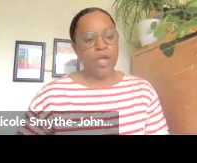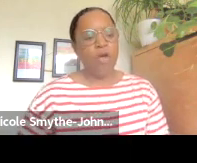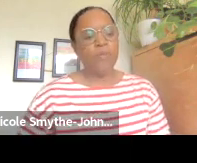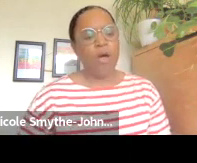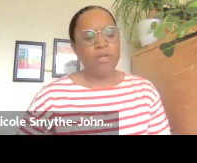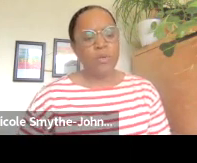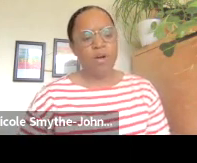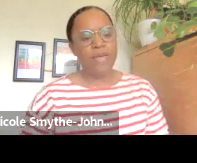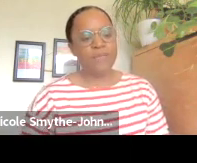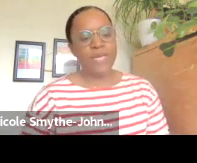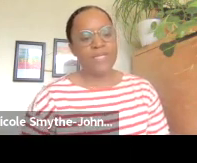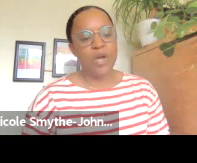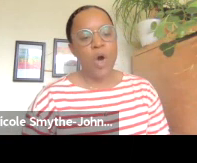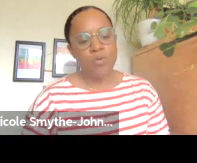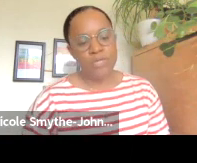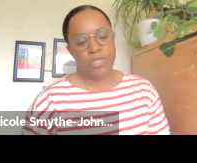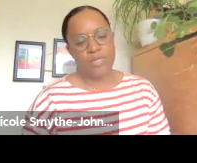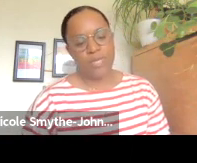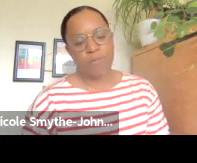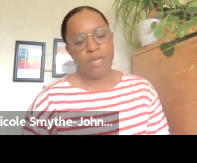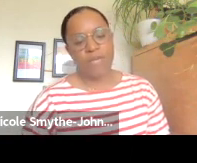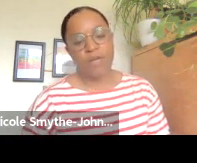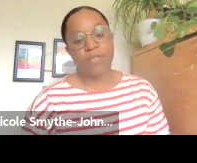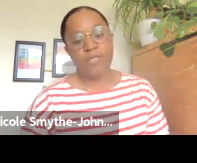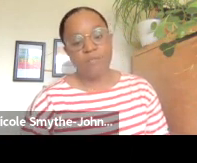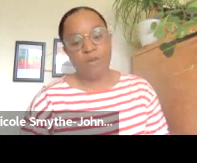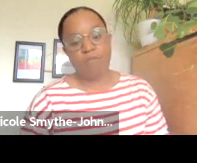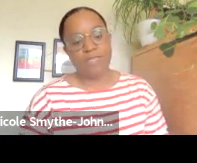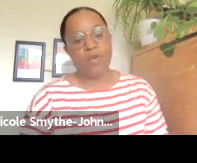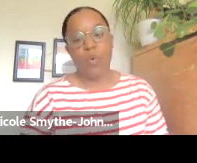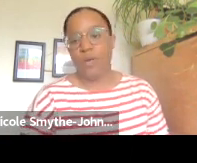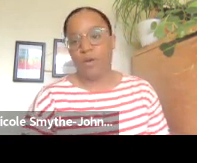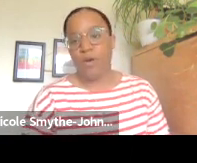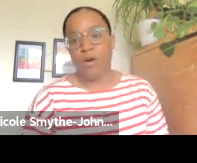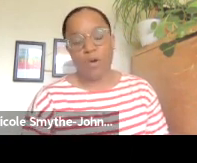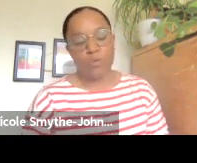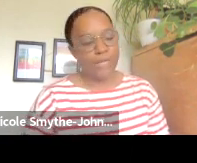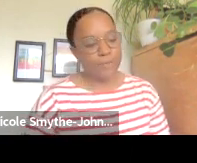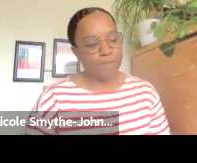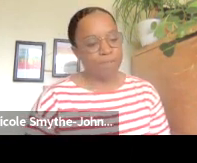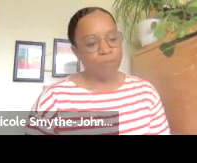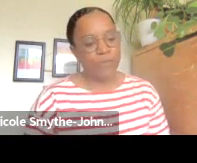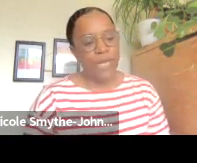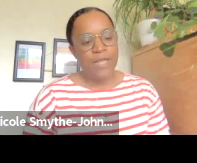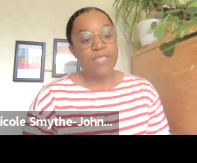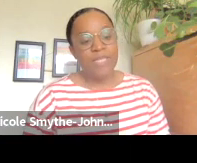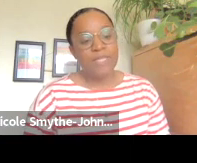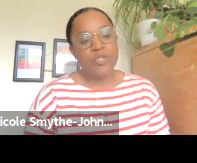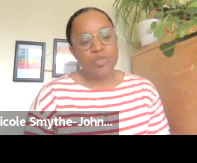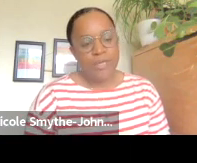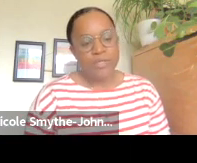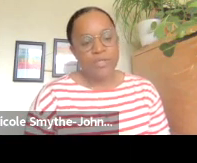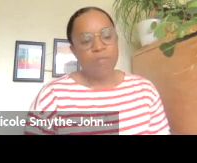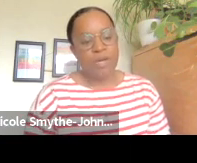histories, but also of explicating how such landscapes have been conceived of as a nowhere or outside. This painting